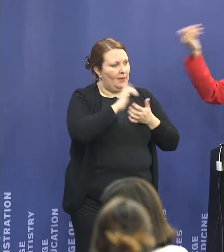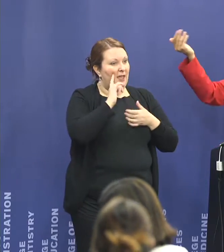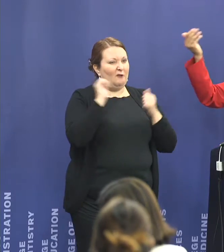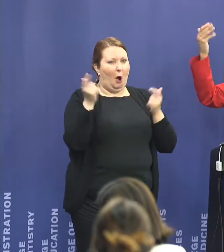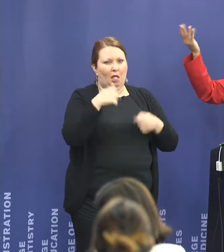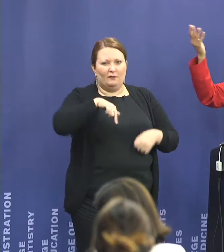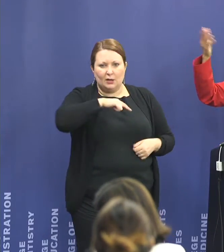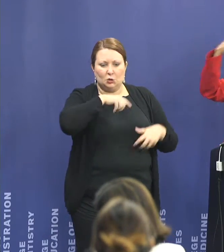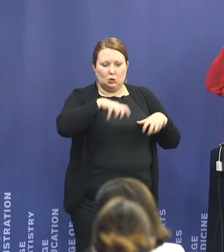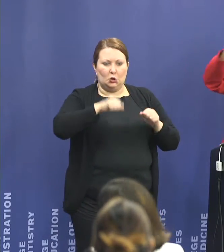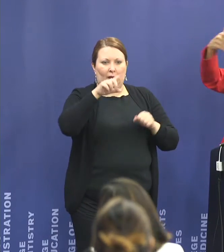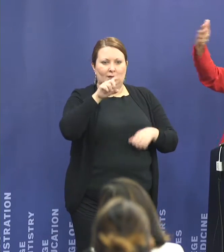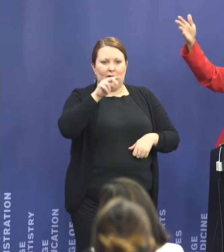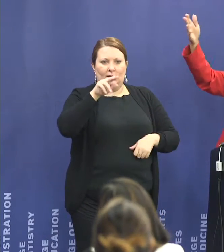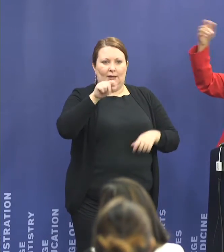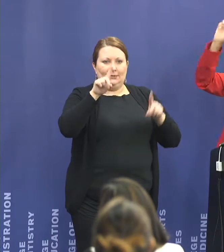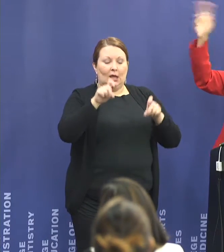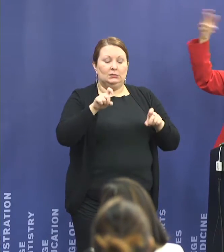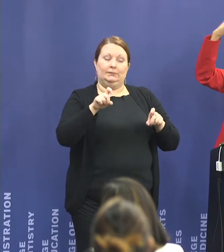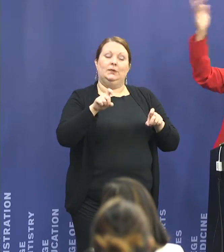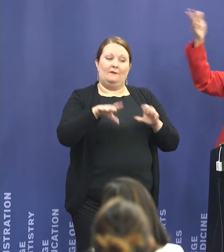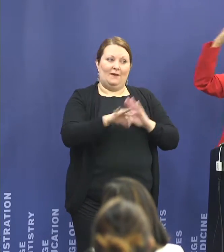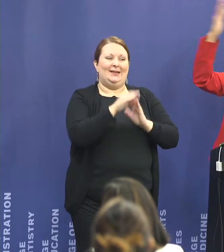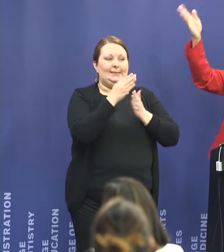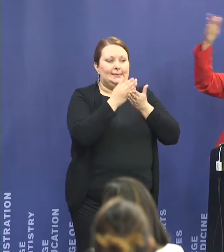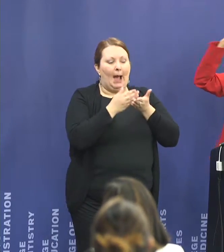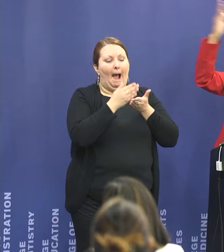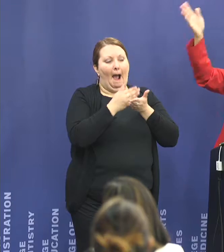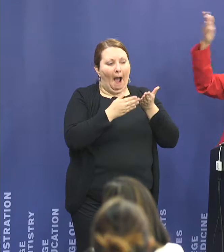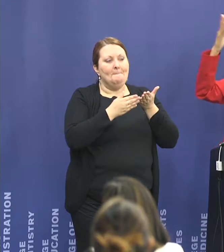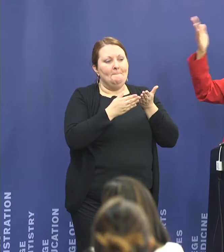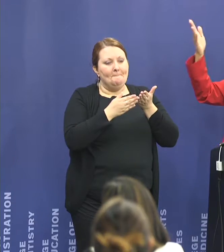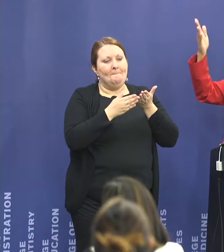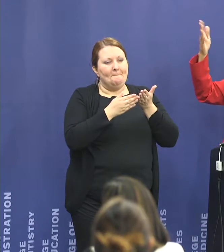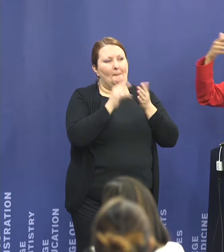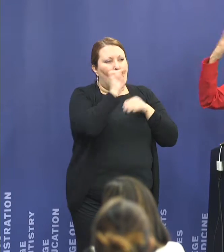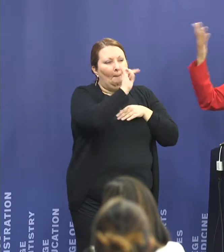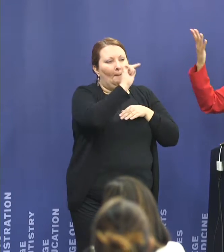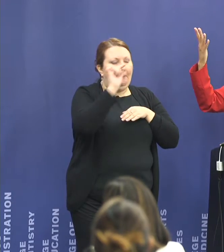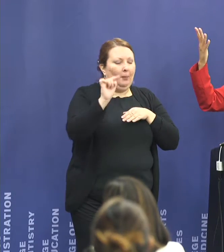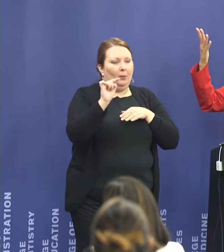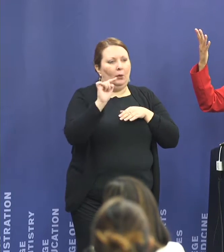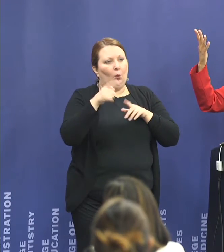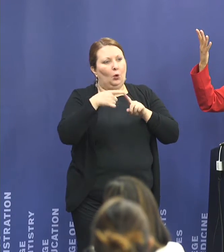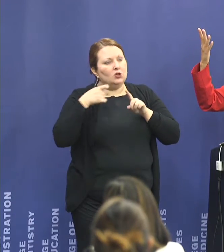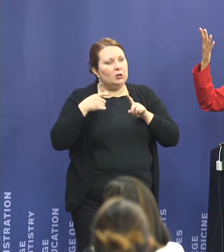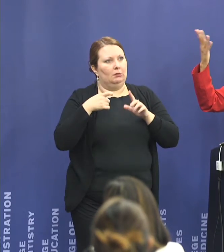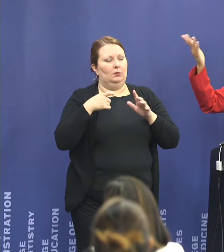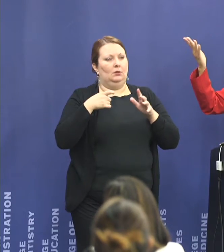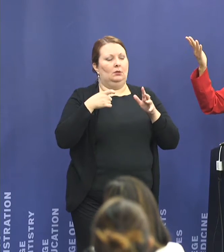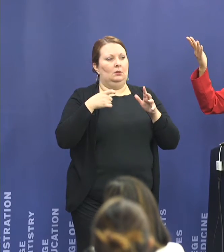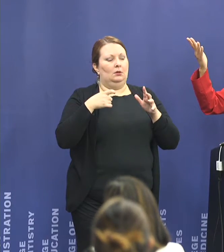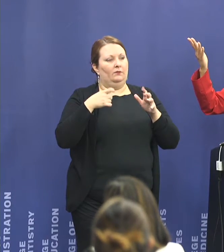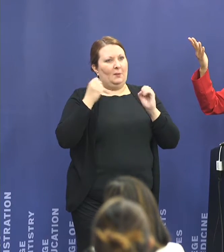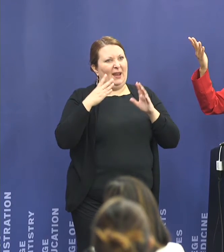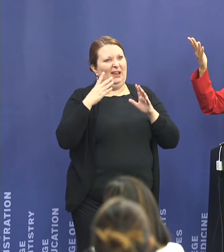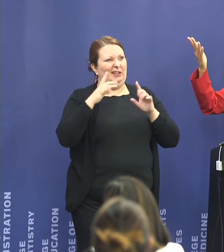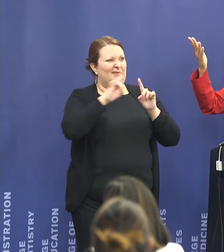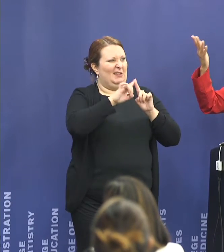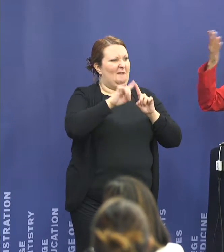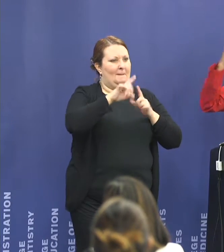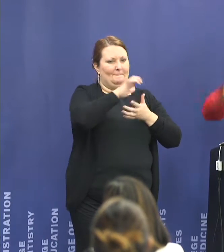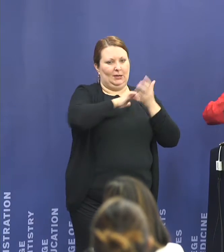all of us took a DNA test, we'd probably find some trace of some origin that is from many, many